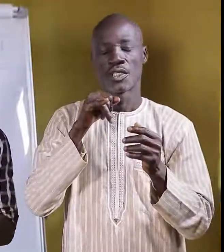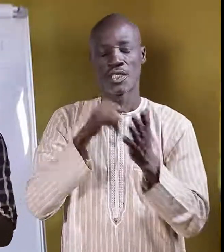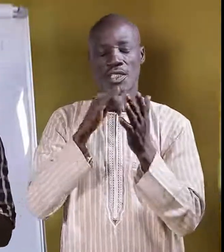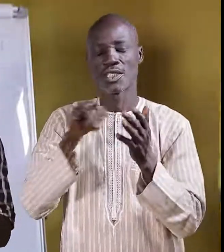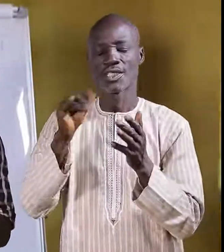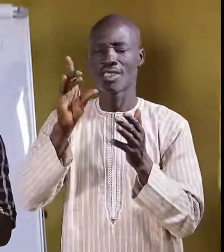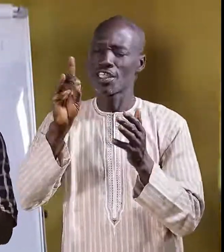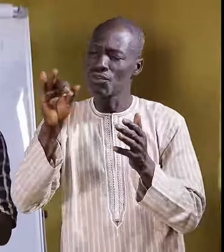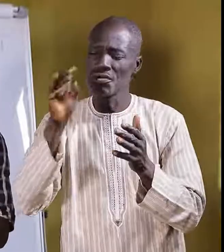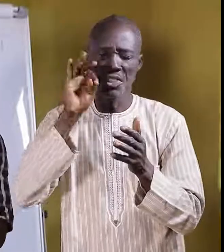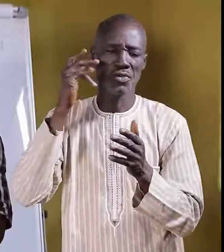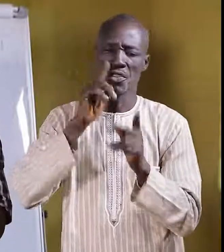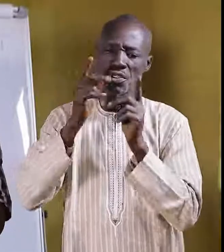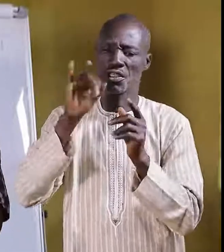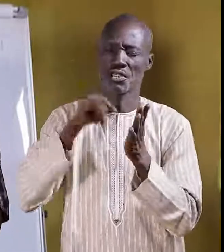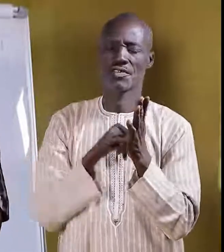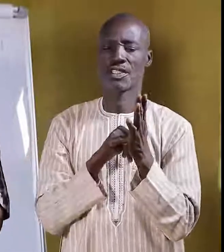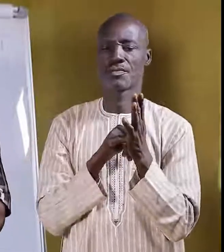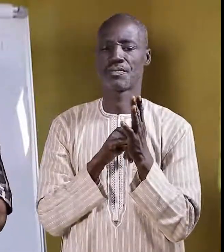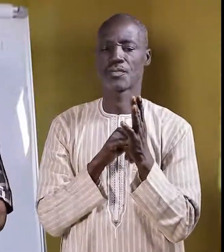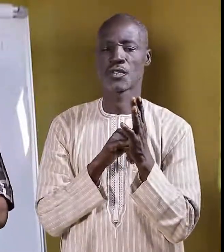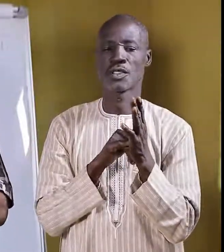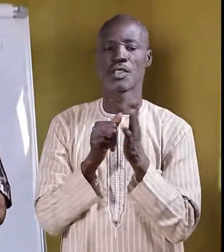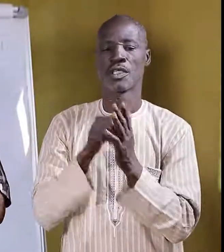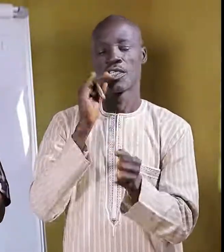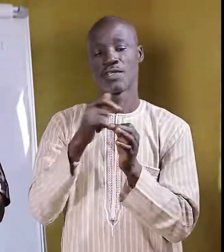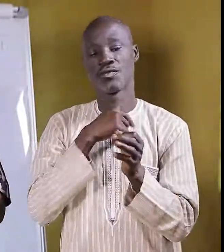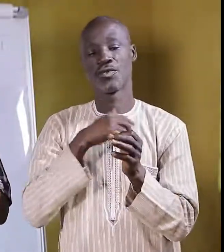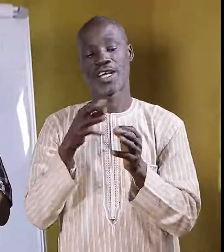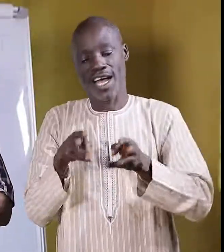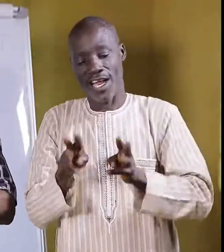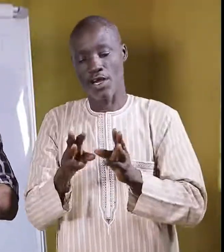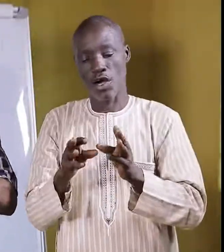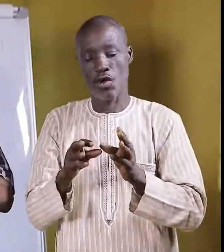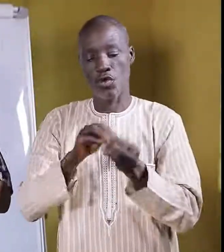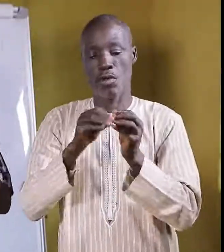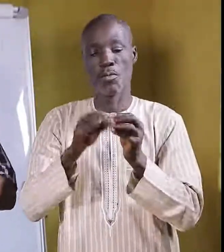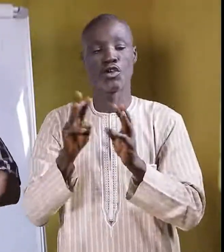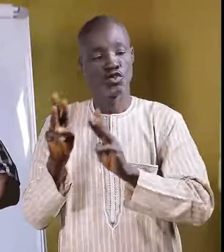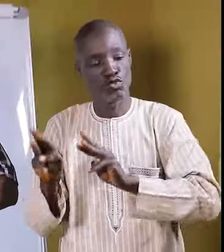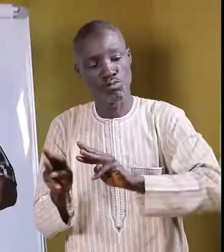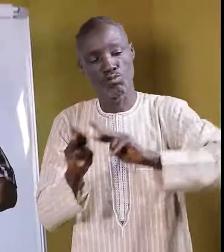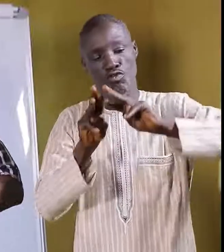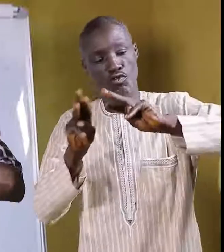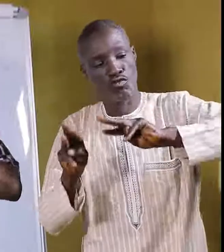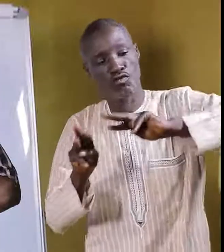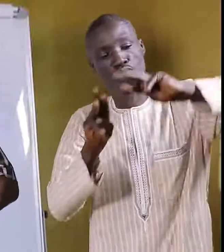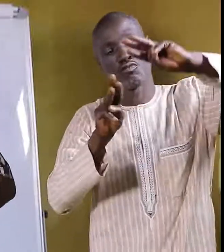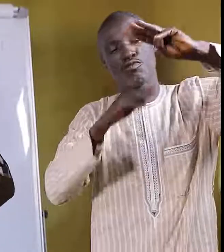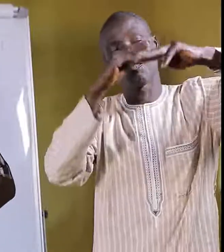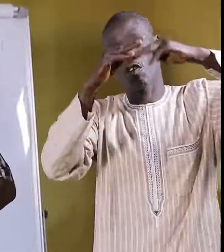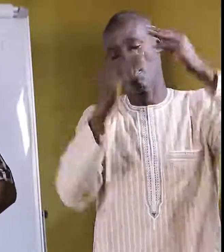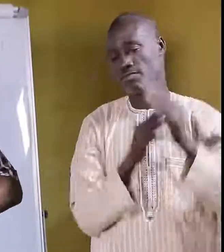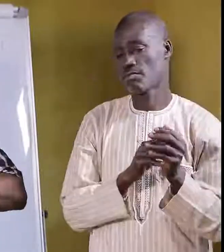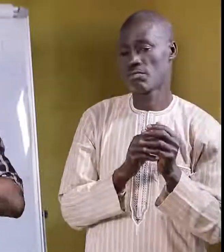says that, Malthus' theory, he says that if you allow population to move or grow